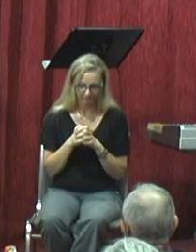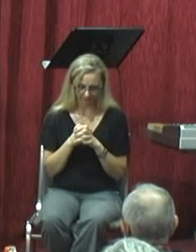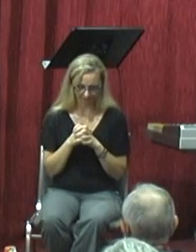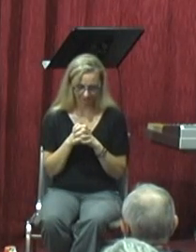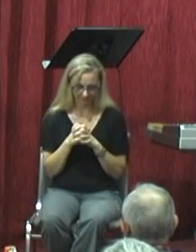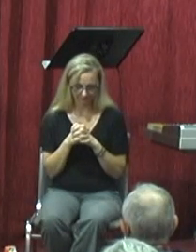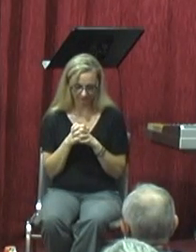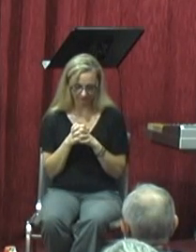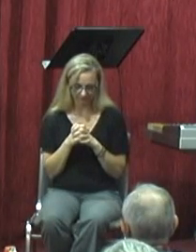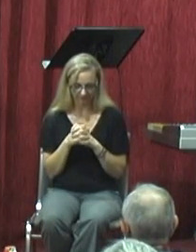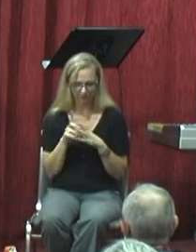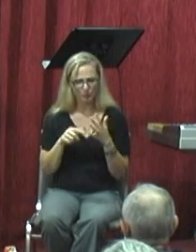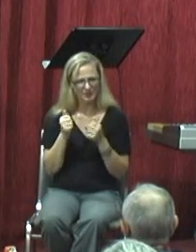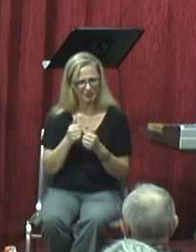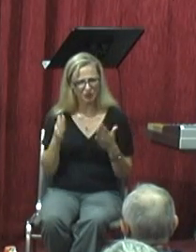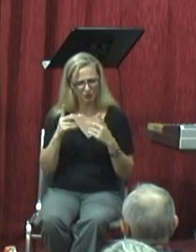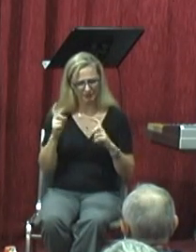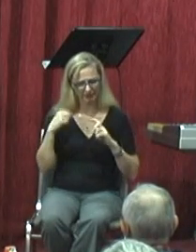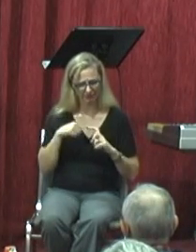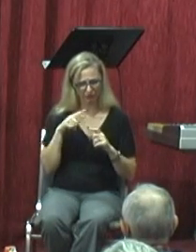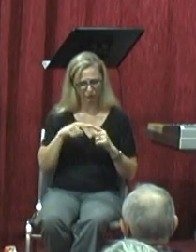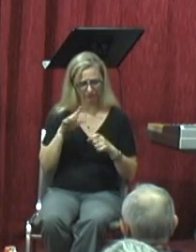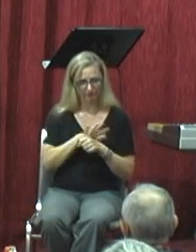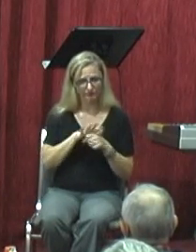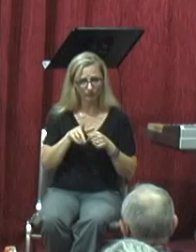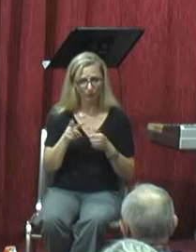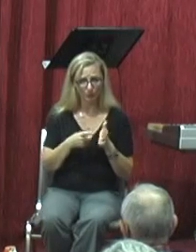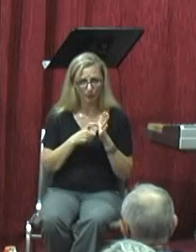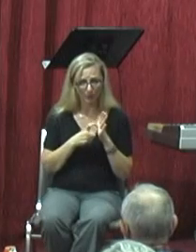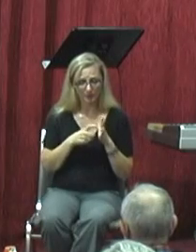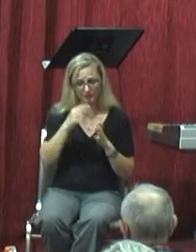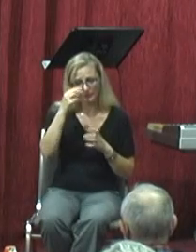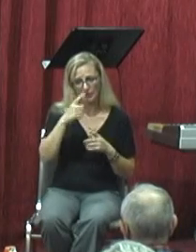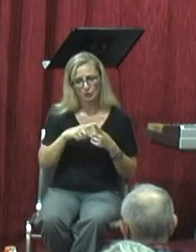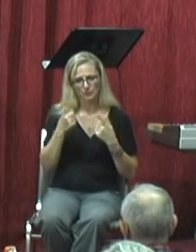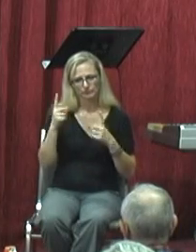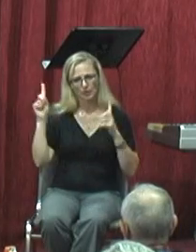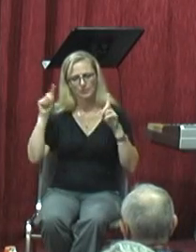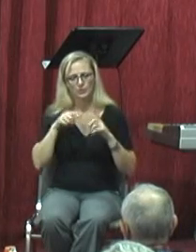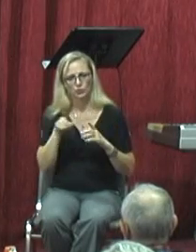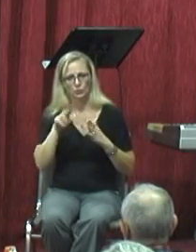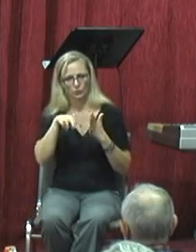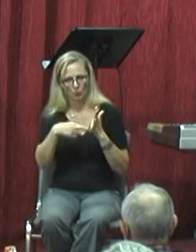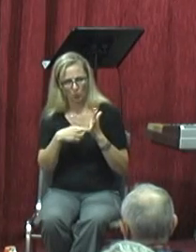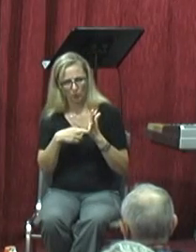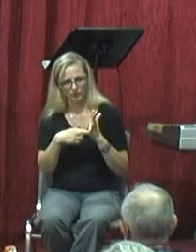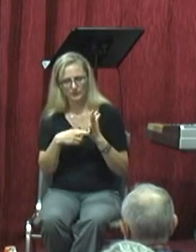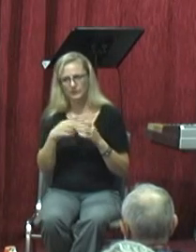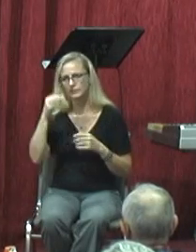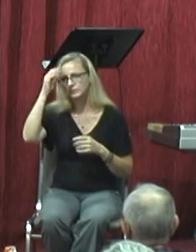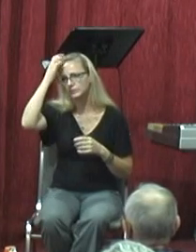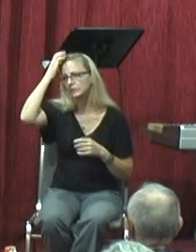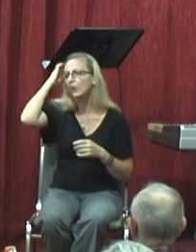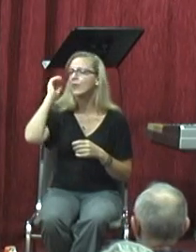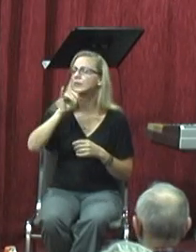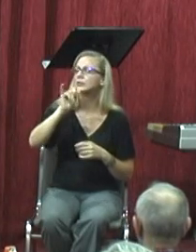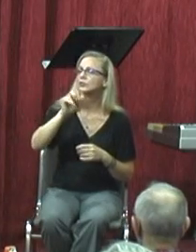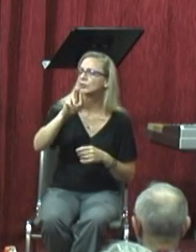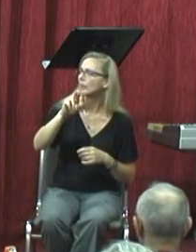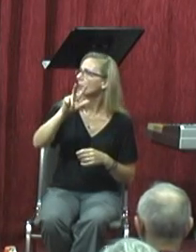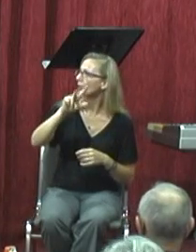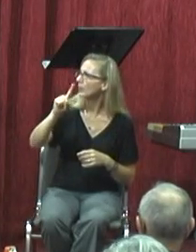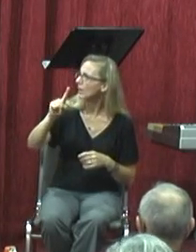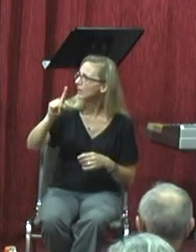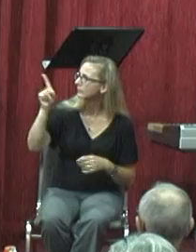to fulfill these requirements and to accomplish these roles? Well, in Jeremiah 31, a verse we're